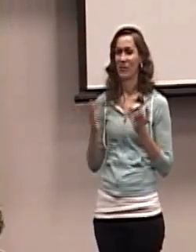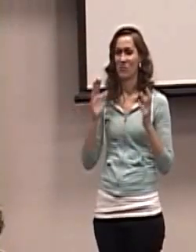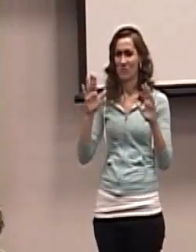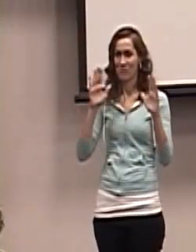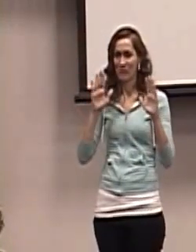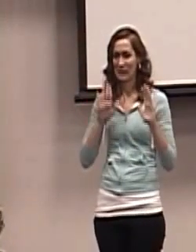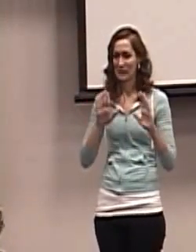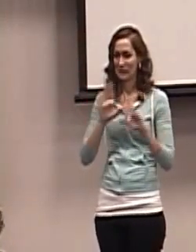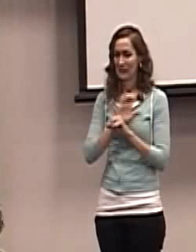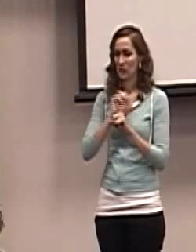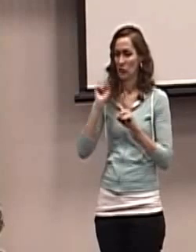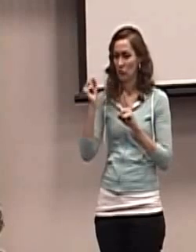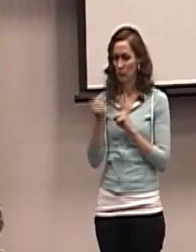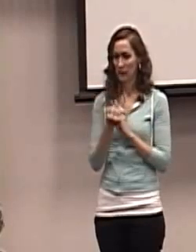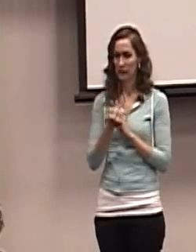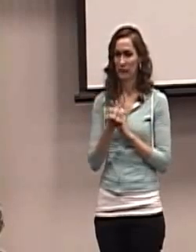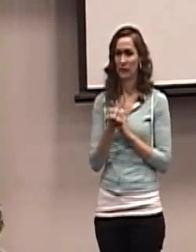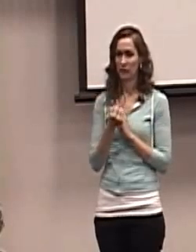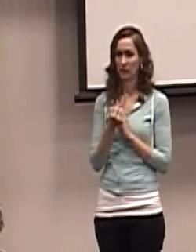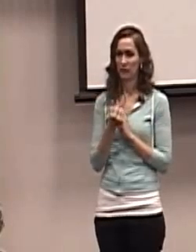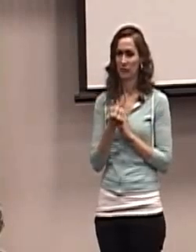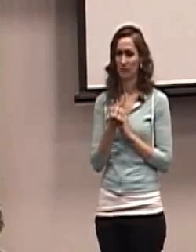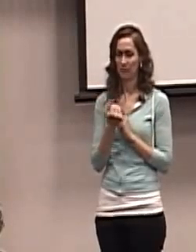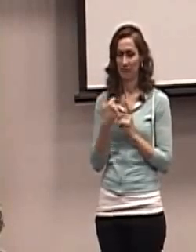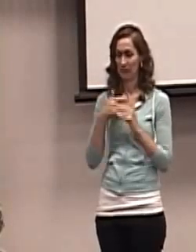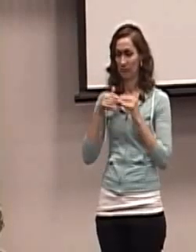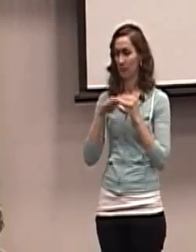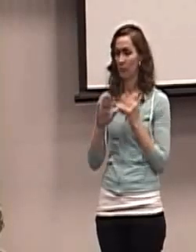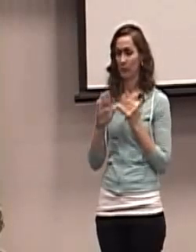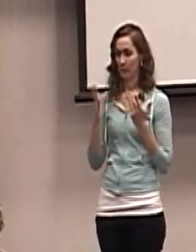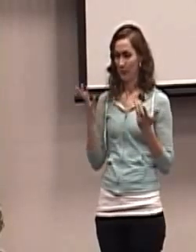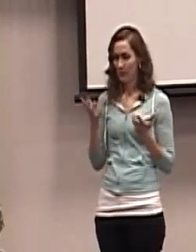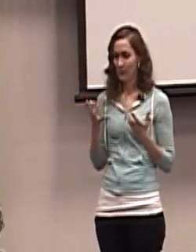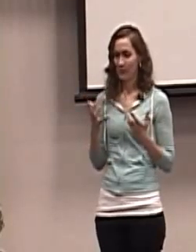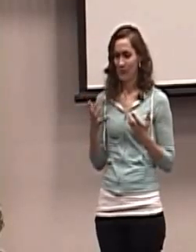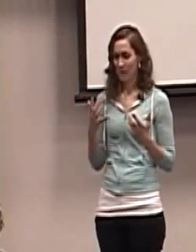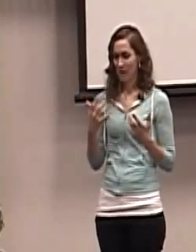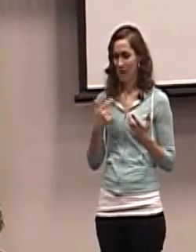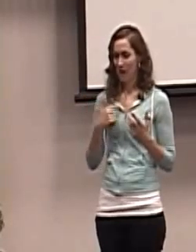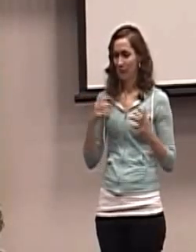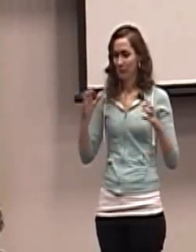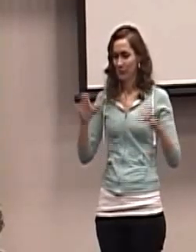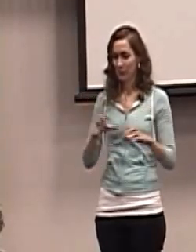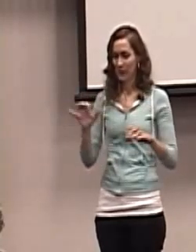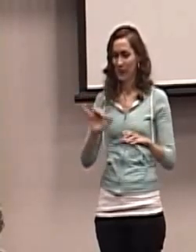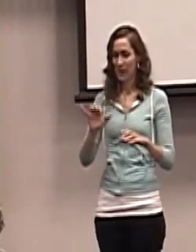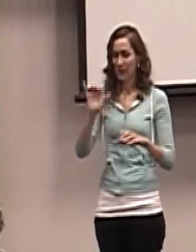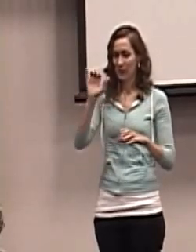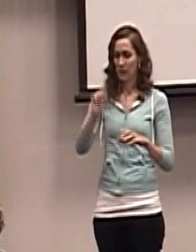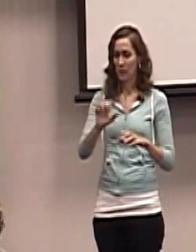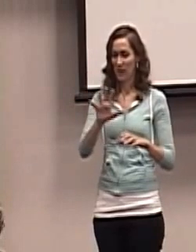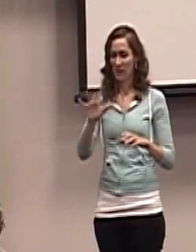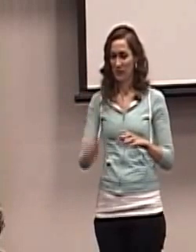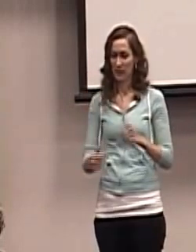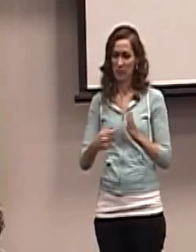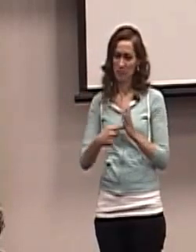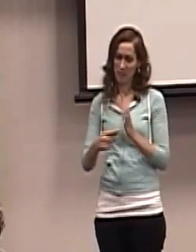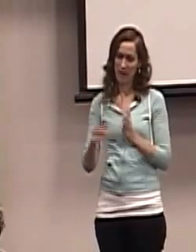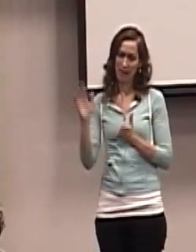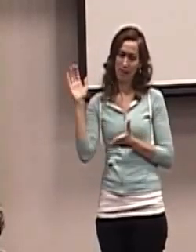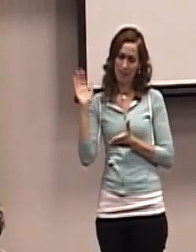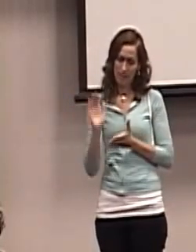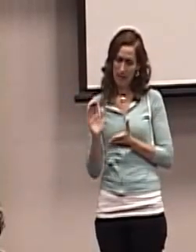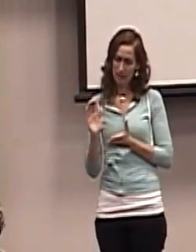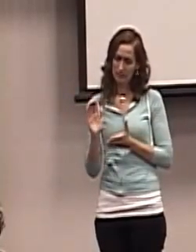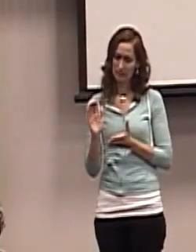incredible situation that I walked into. I was treated as a South African, paid as a South African,